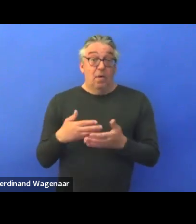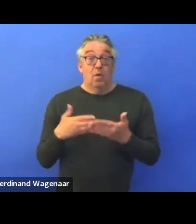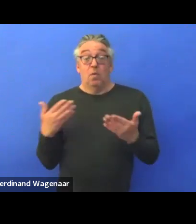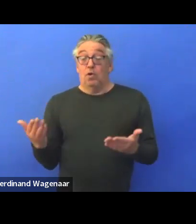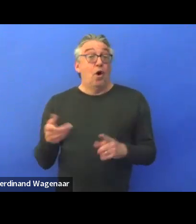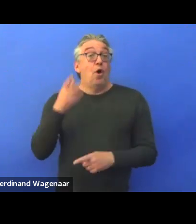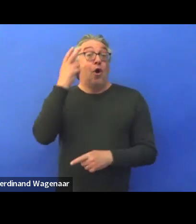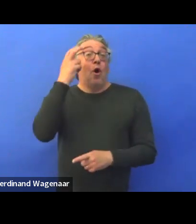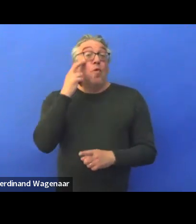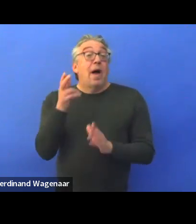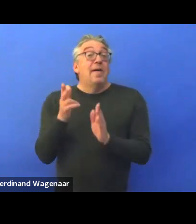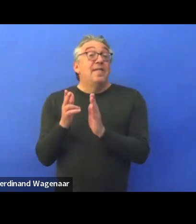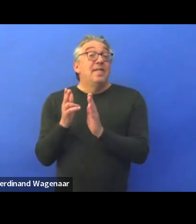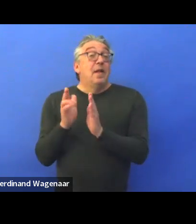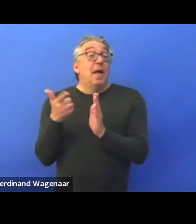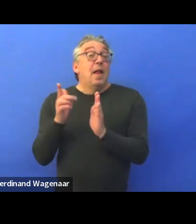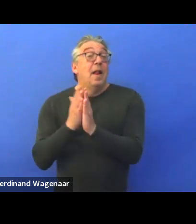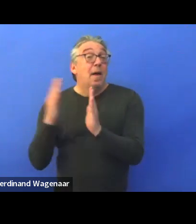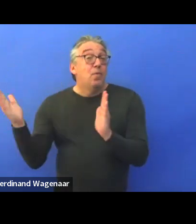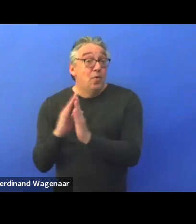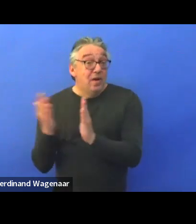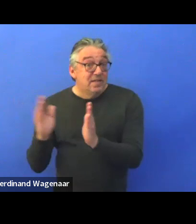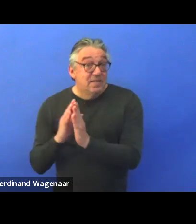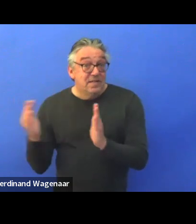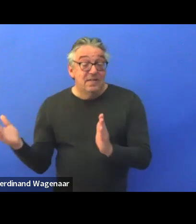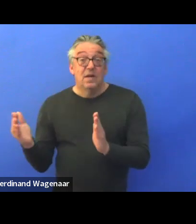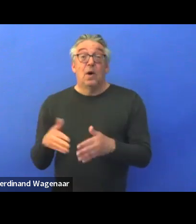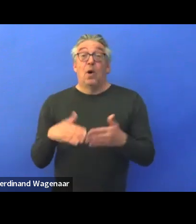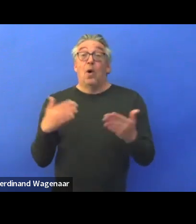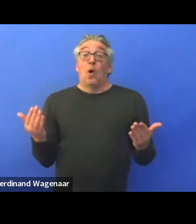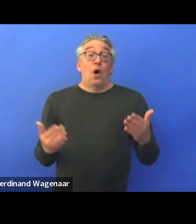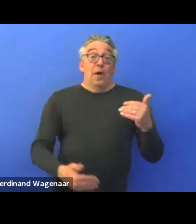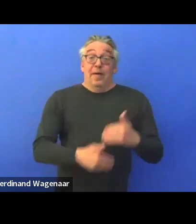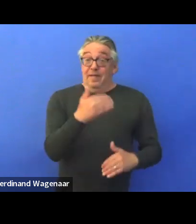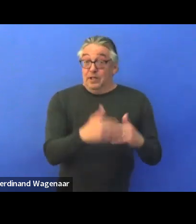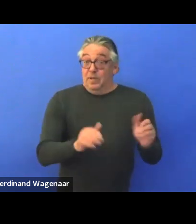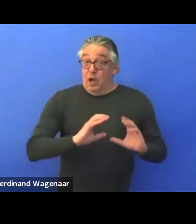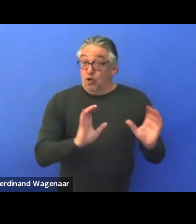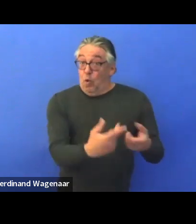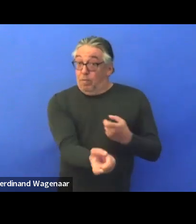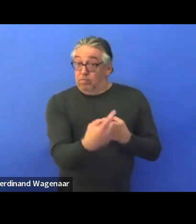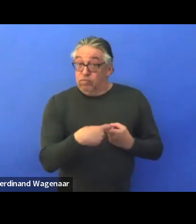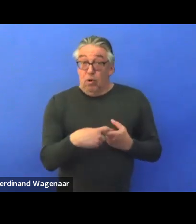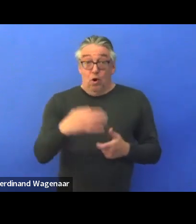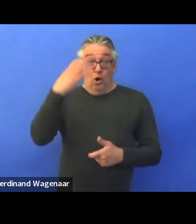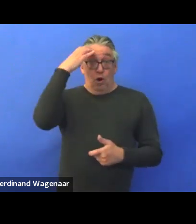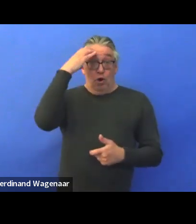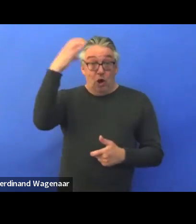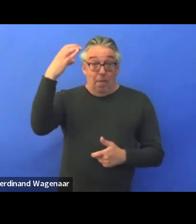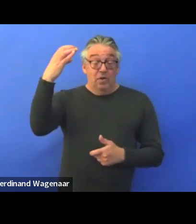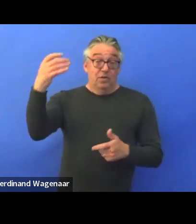impaired and otherwise print disabled people, also disability groups, government agencies,